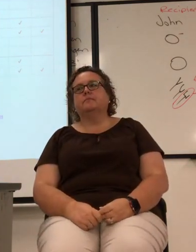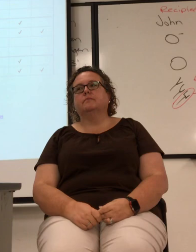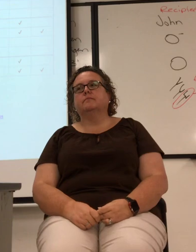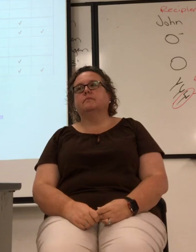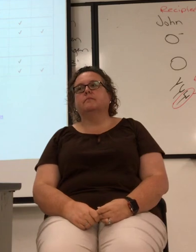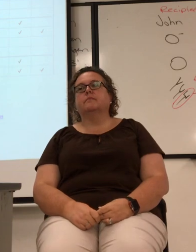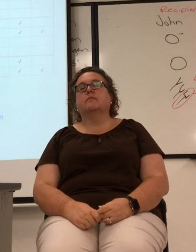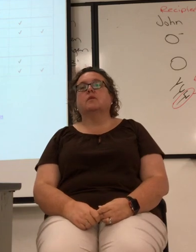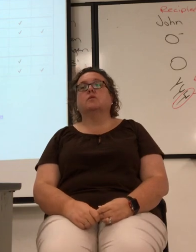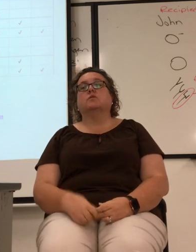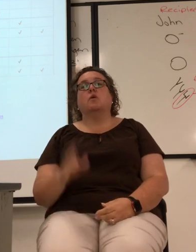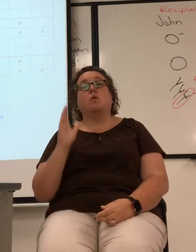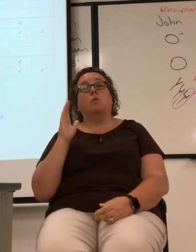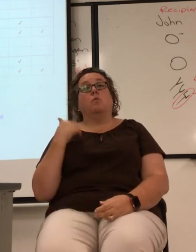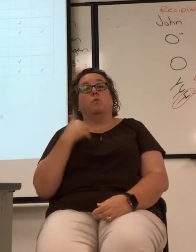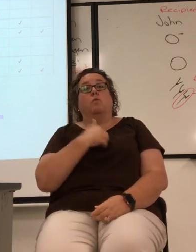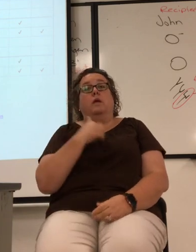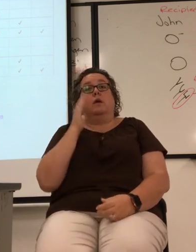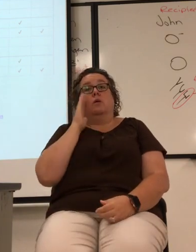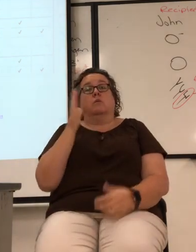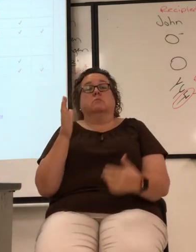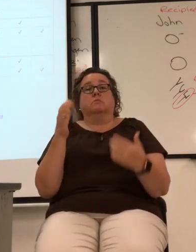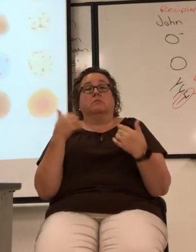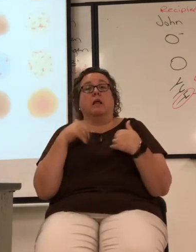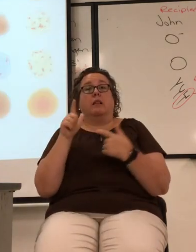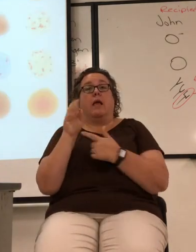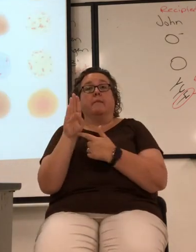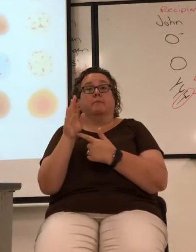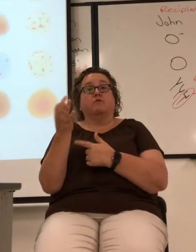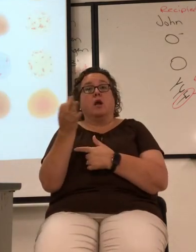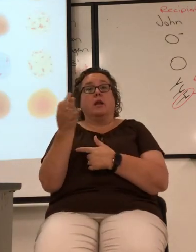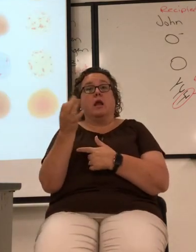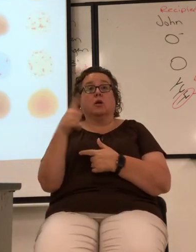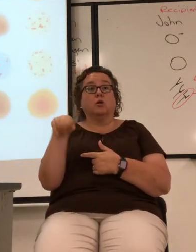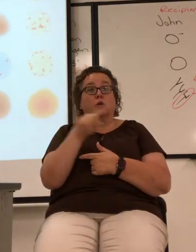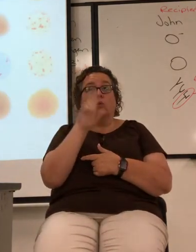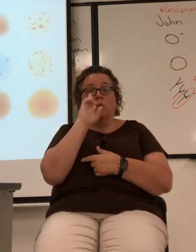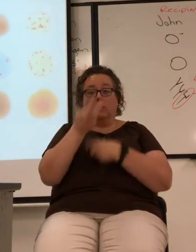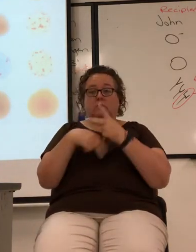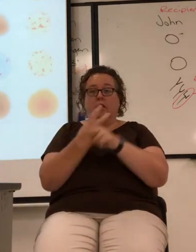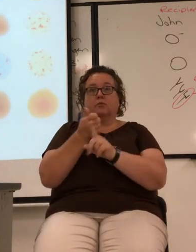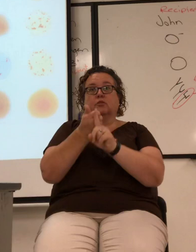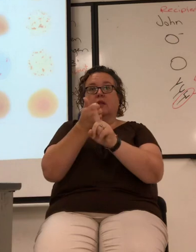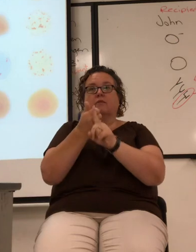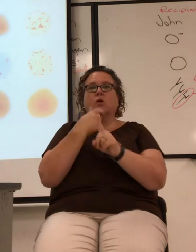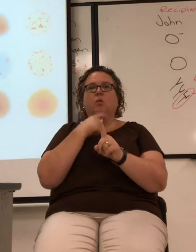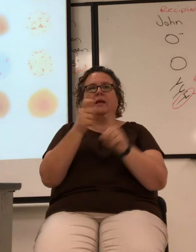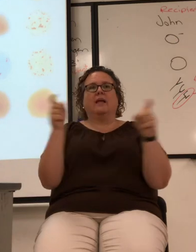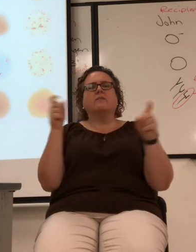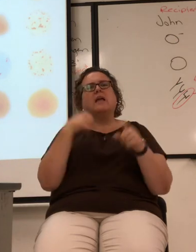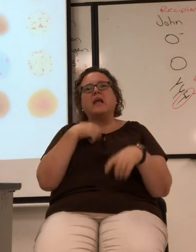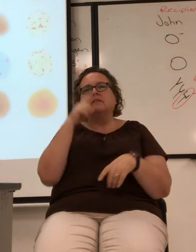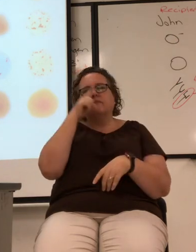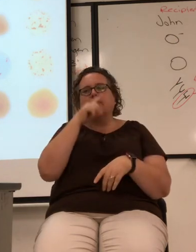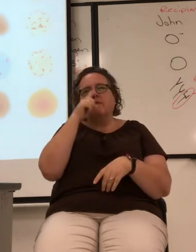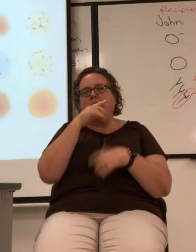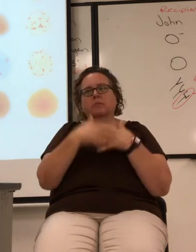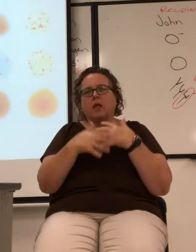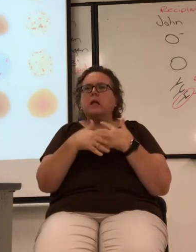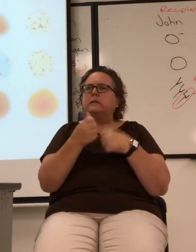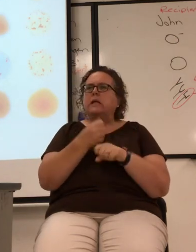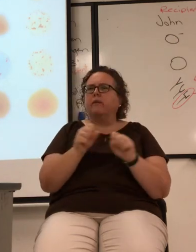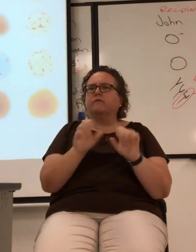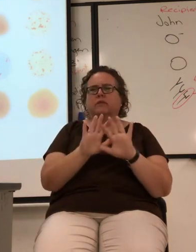We're going to do a lab on Friday where we're going to type blood. You get an unknown, we're using fake blood, okay, it's